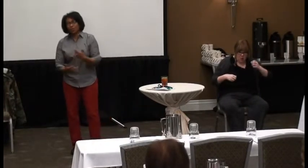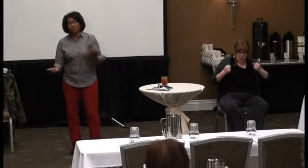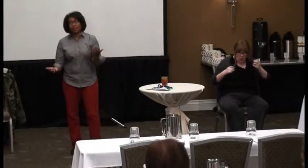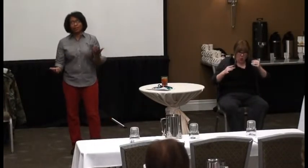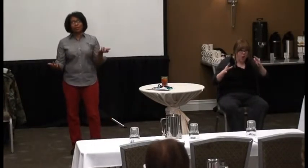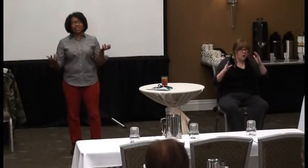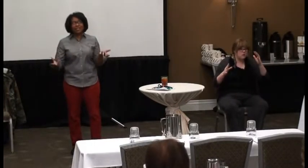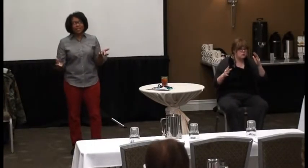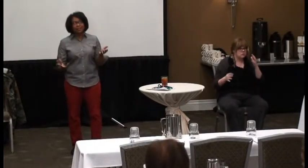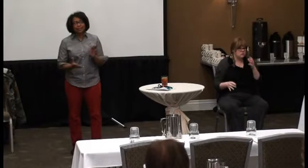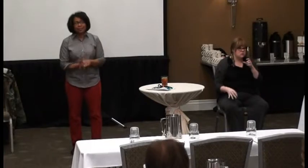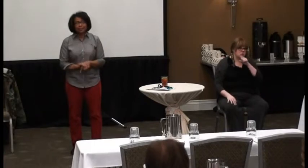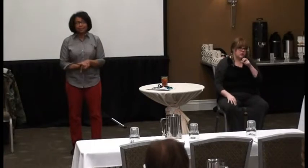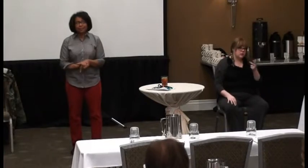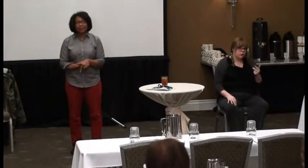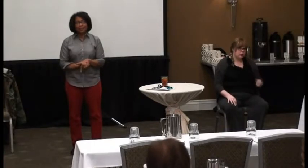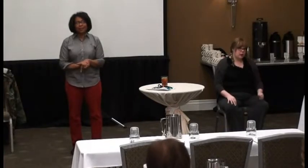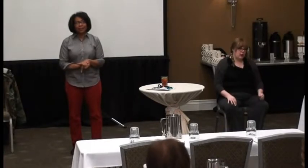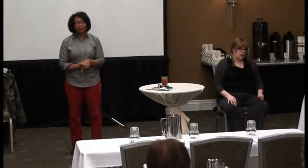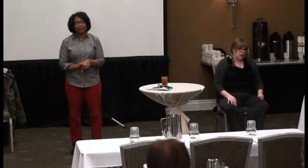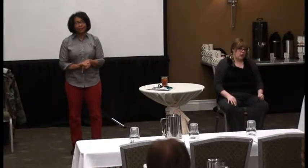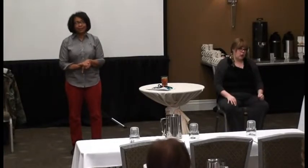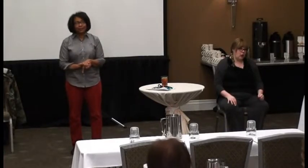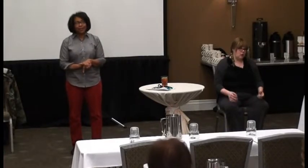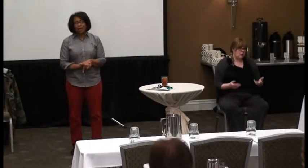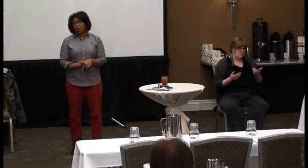And he's only 13.